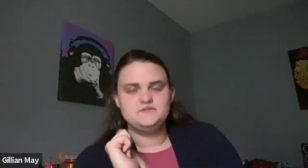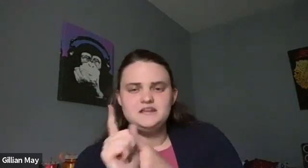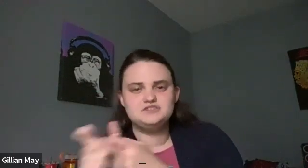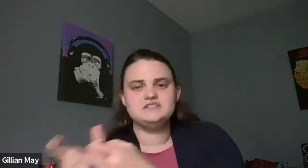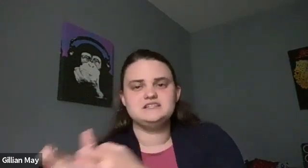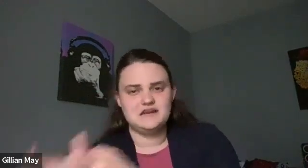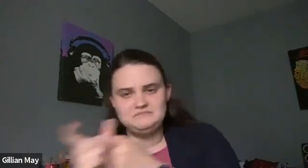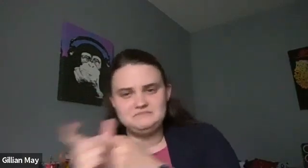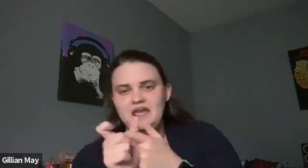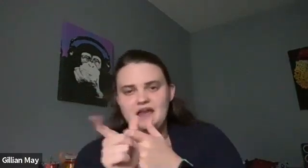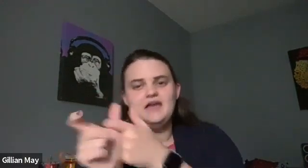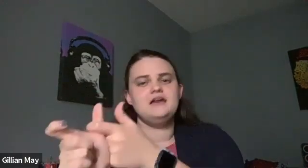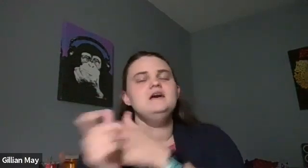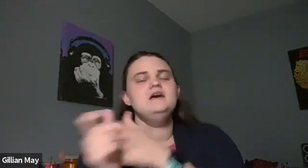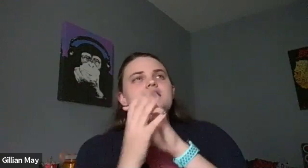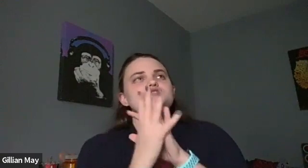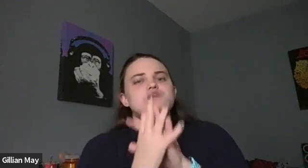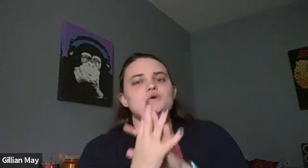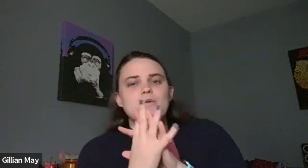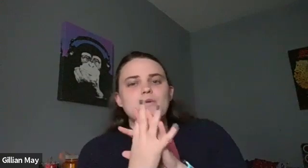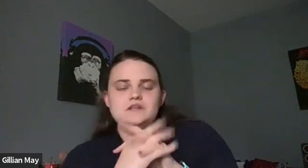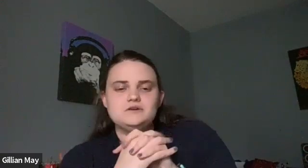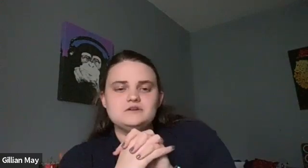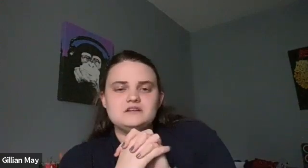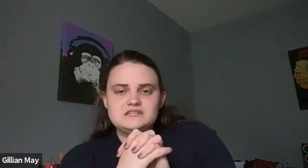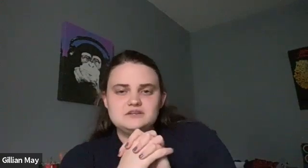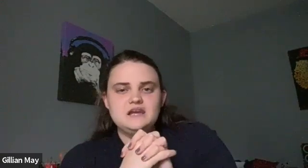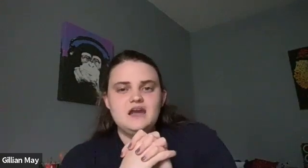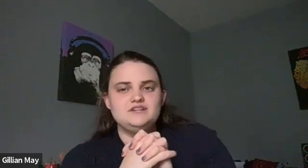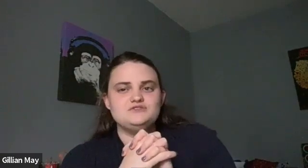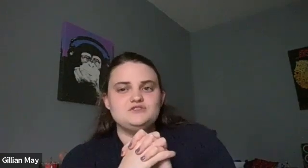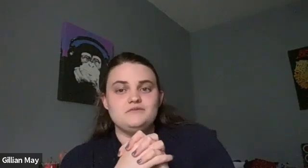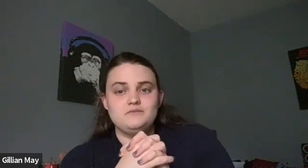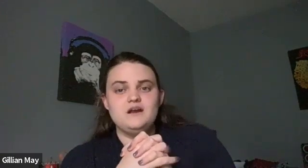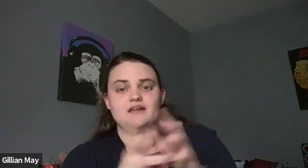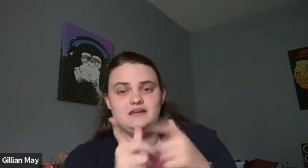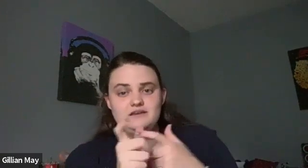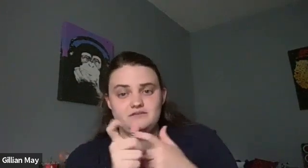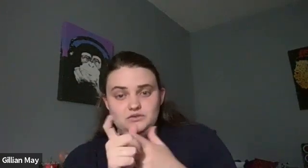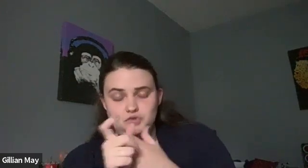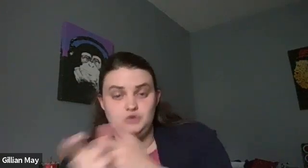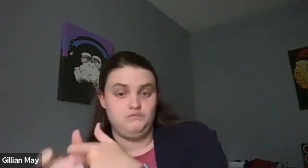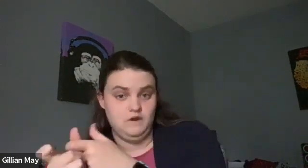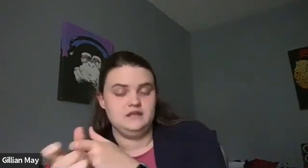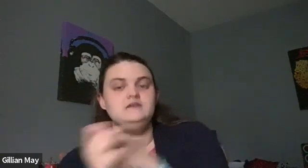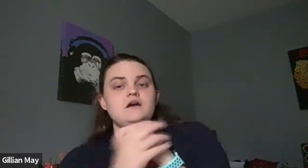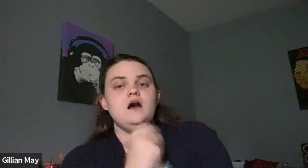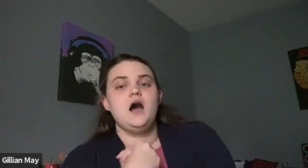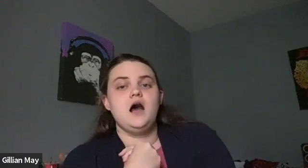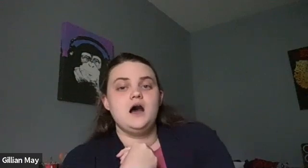very interesting sign. And so when you're considering having to use the word for run, like you're running,